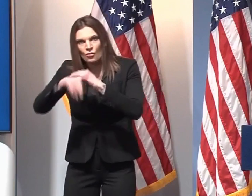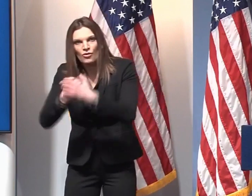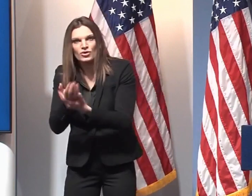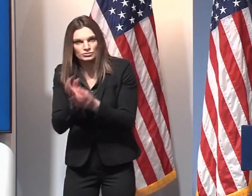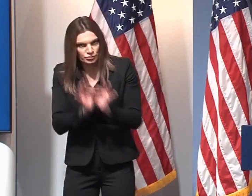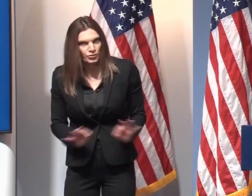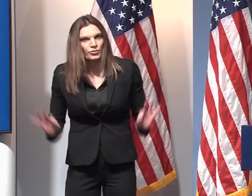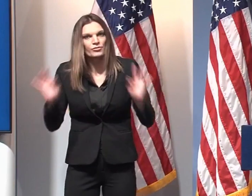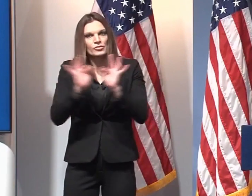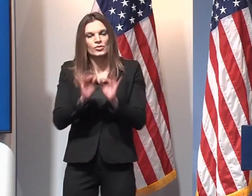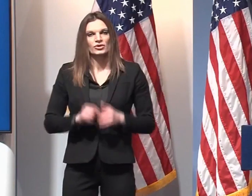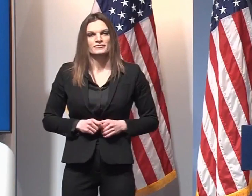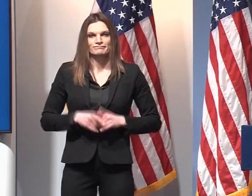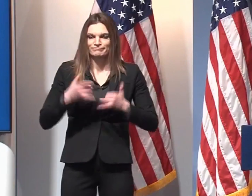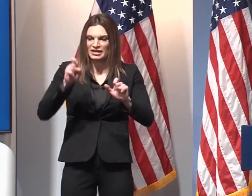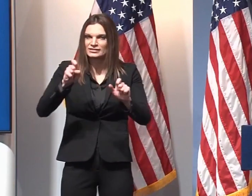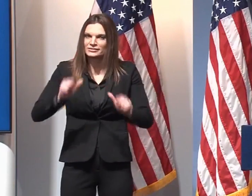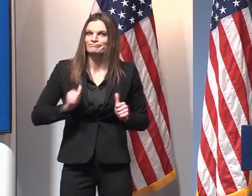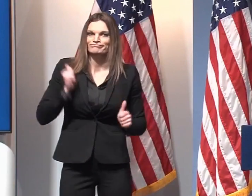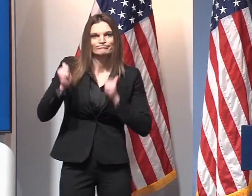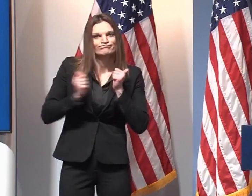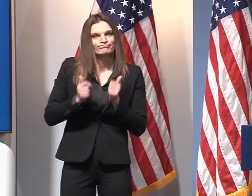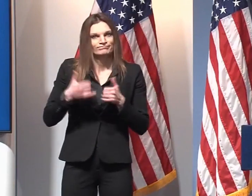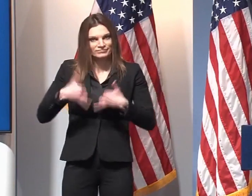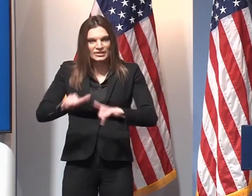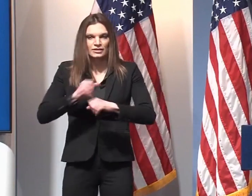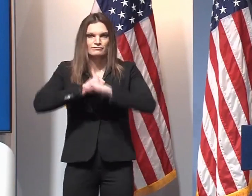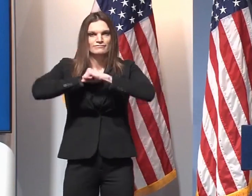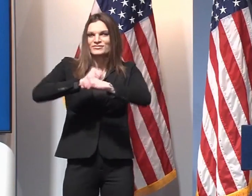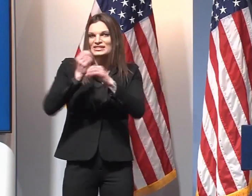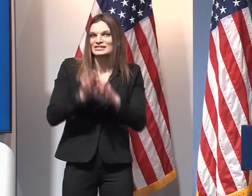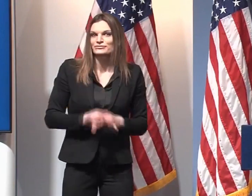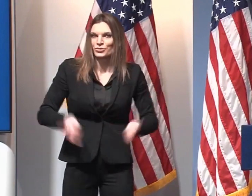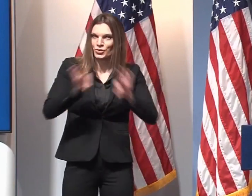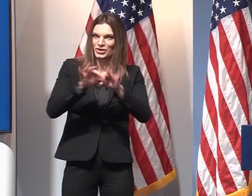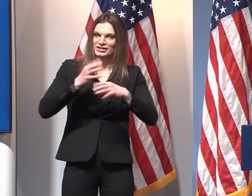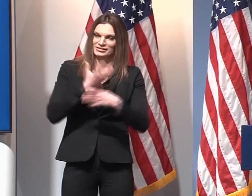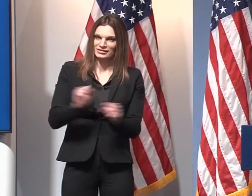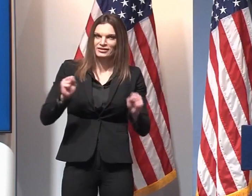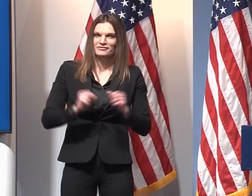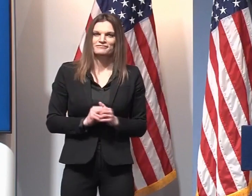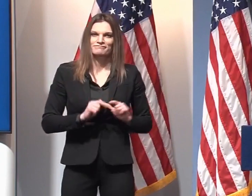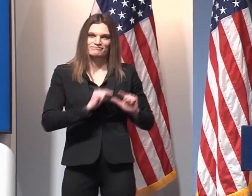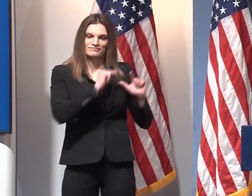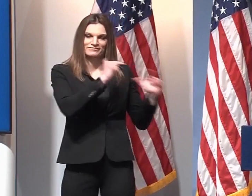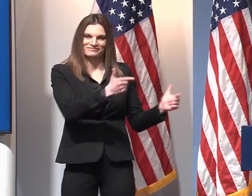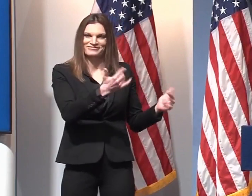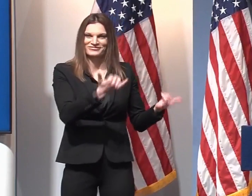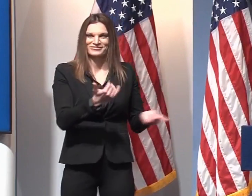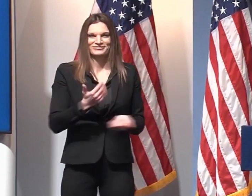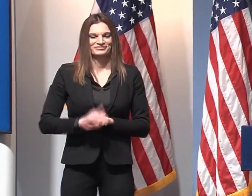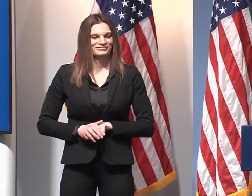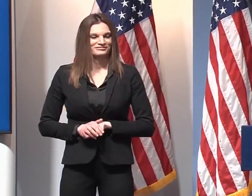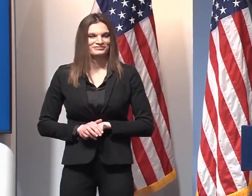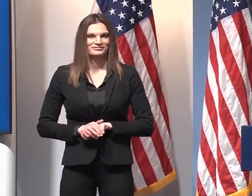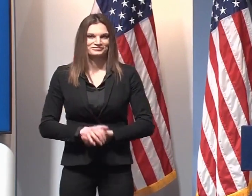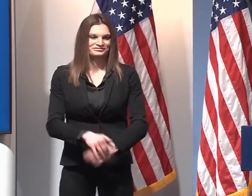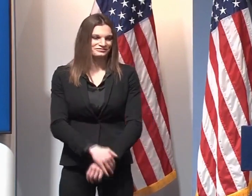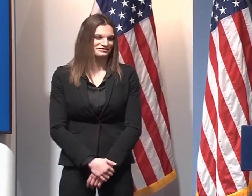that we all remain vigilant as we work together to end this pandemic. And with that, I will turn it over to Dr.